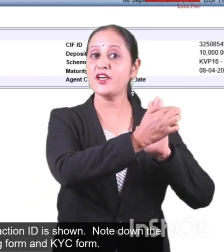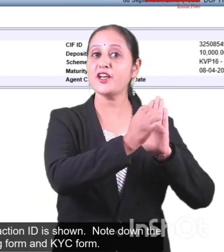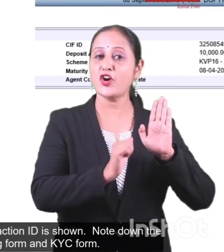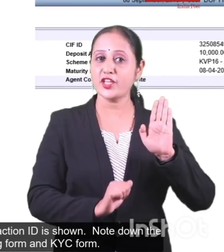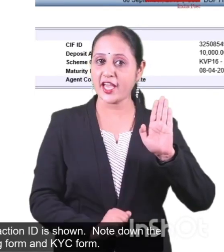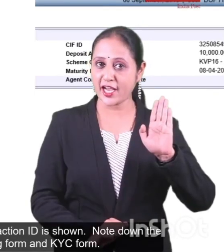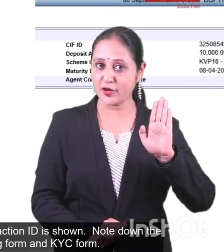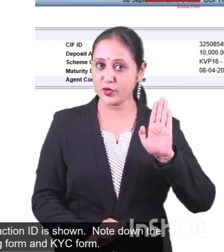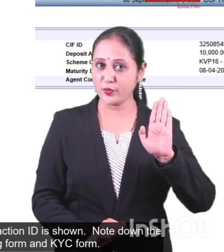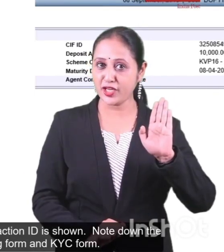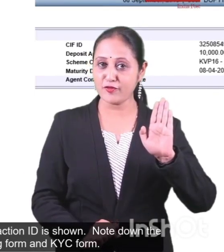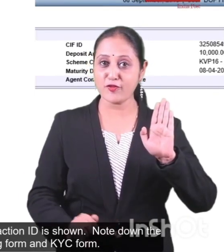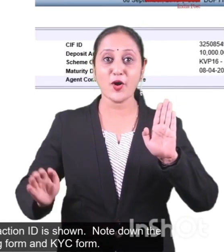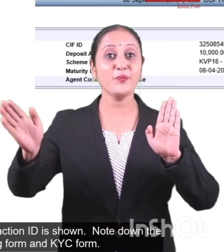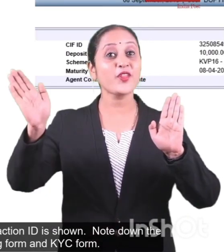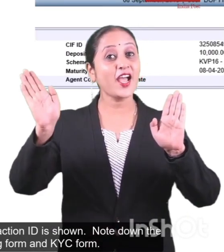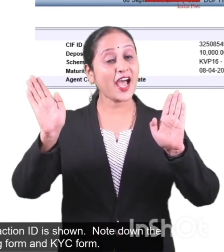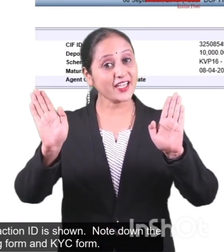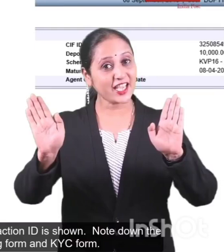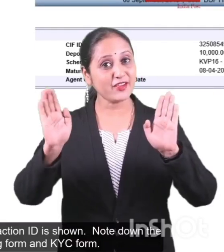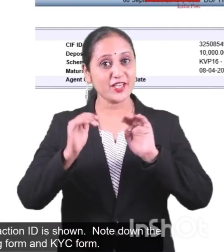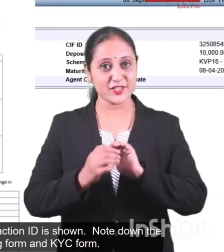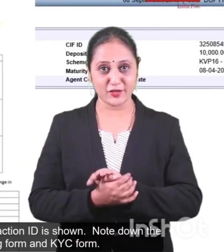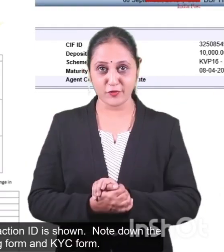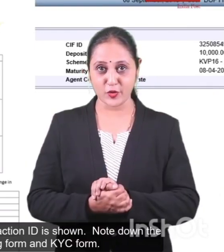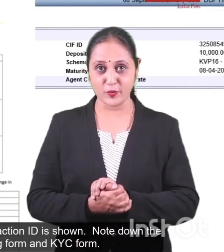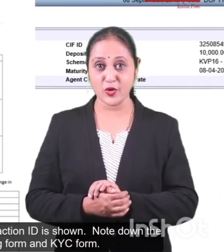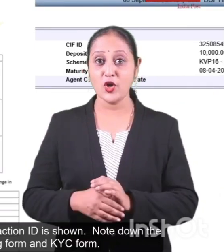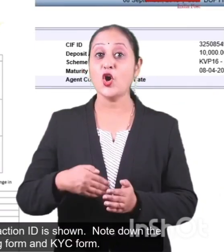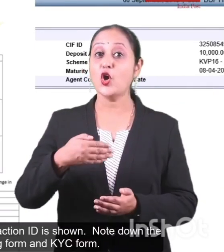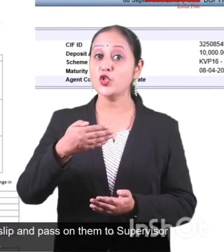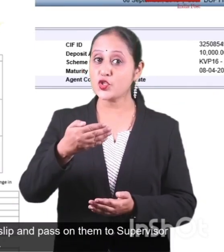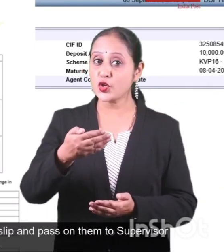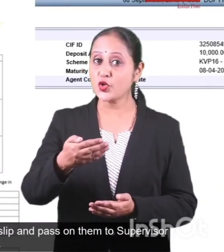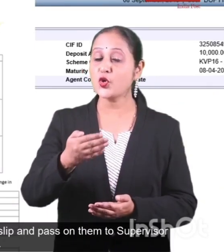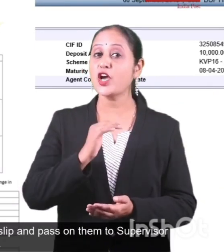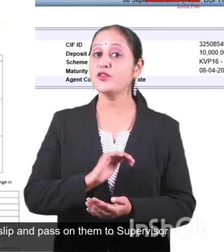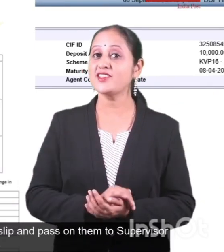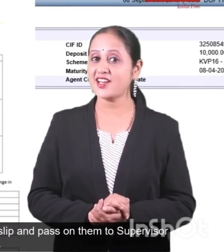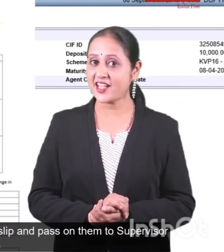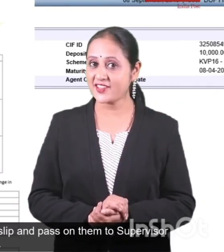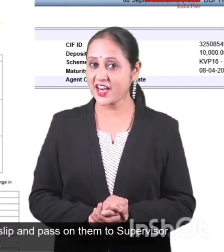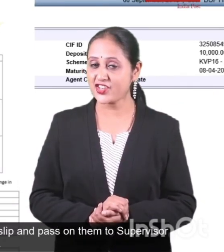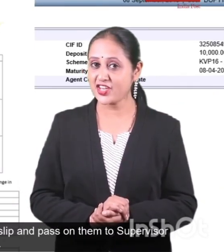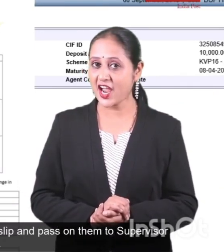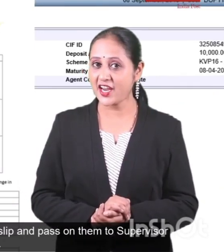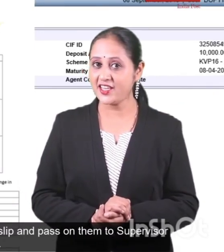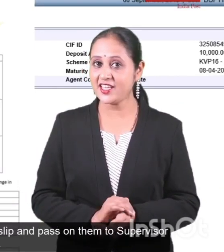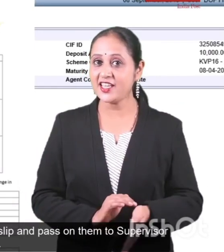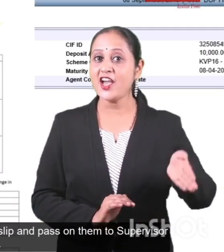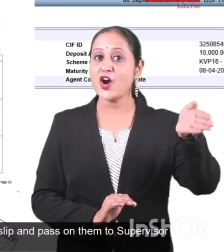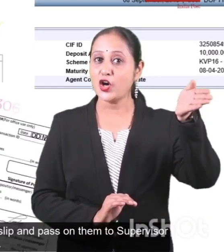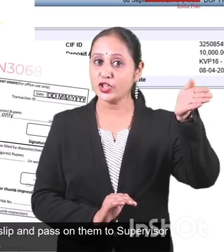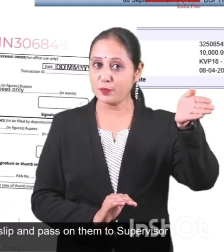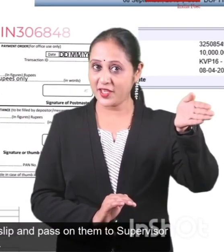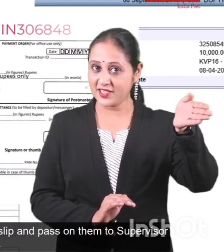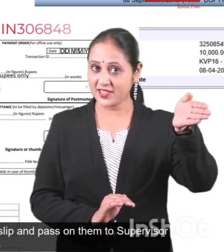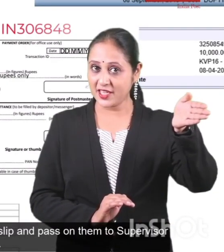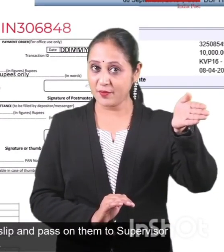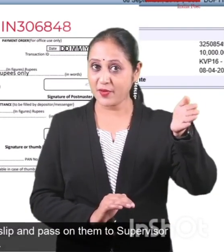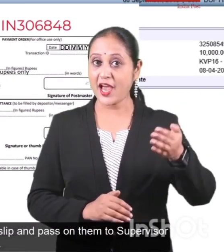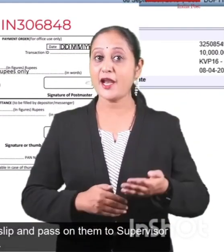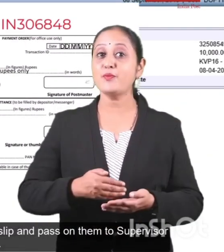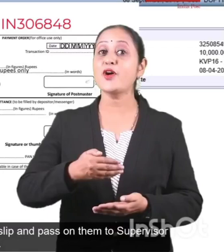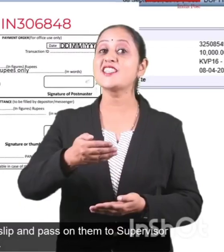the account number on the account opening form and KYC form. Also note down the transaction ID